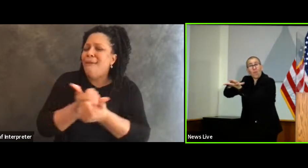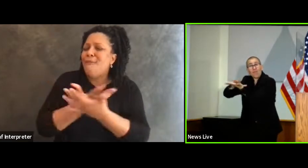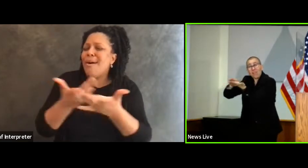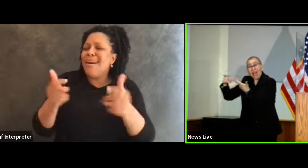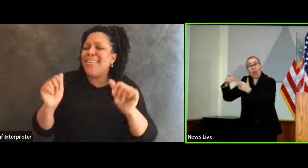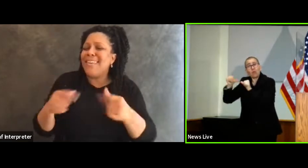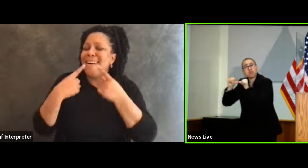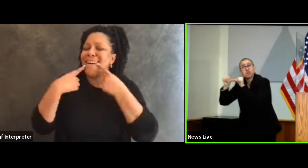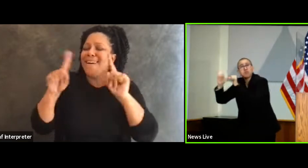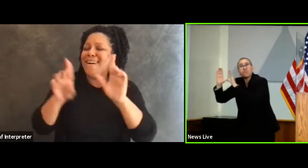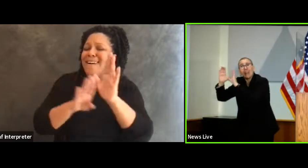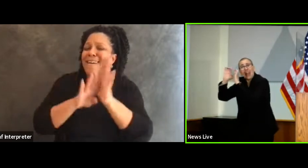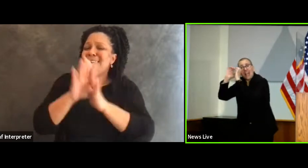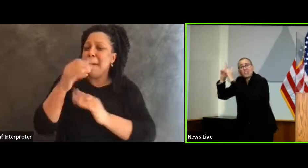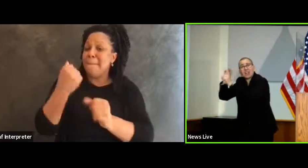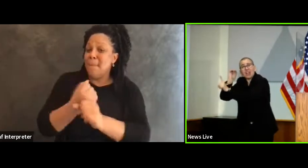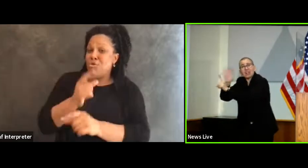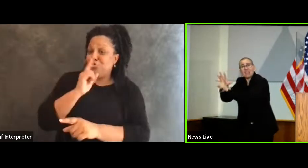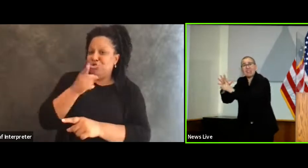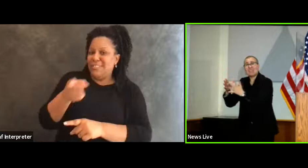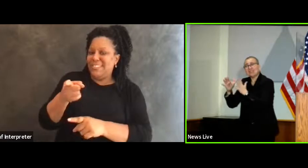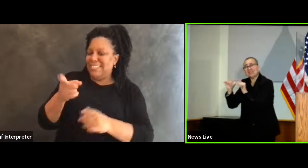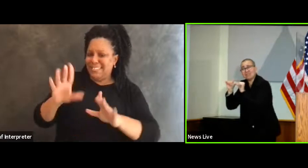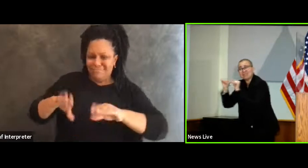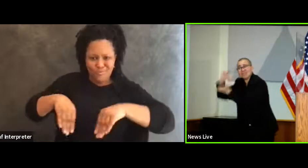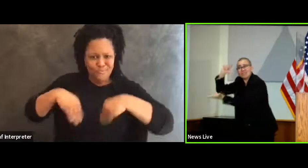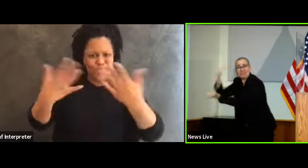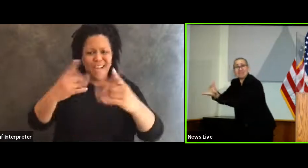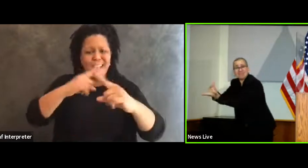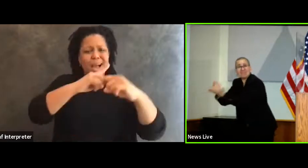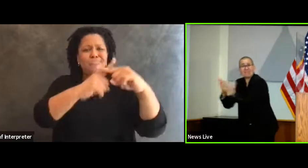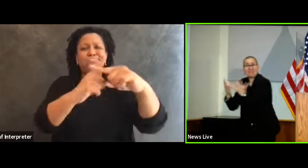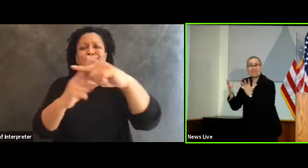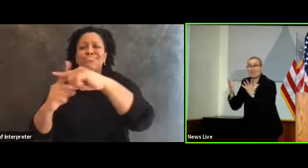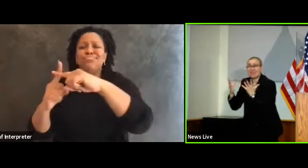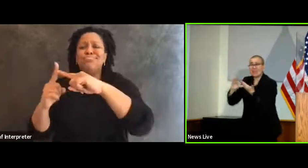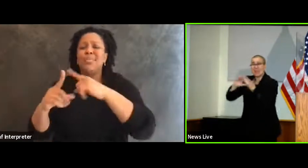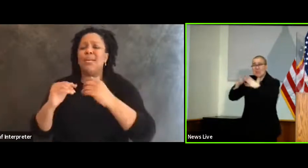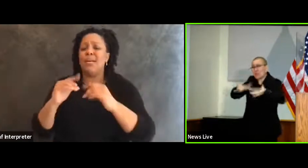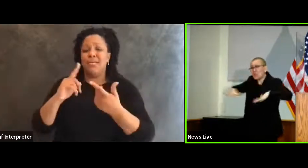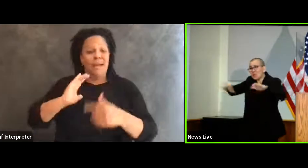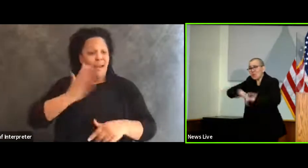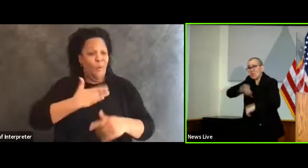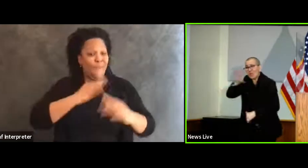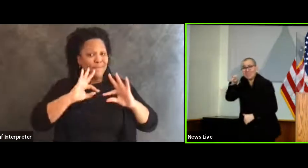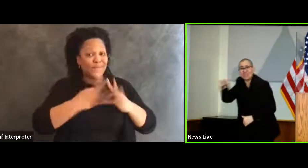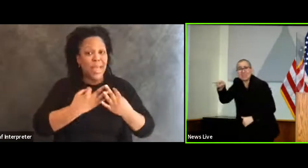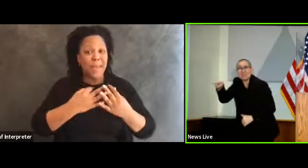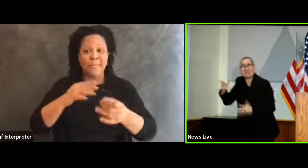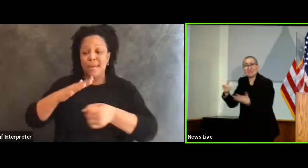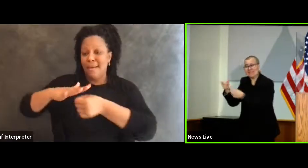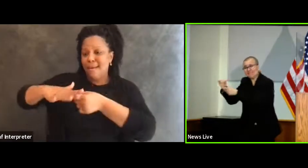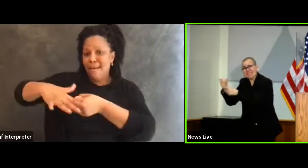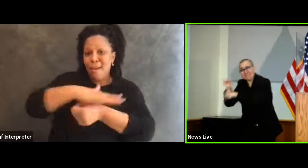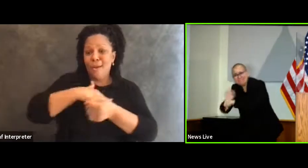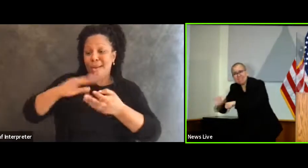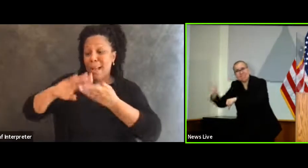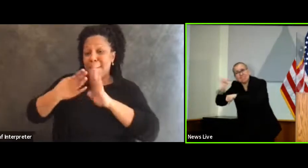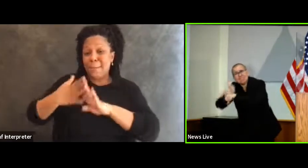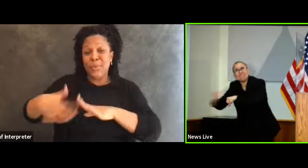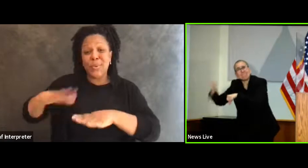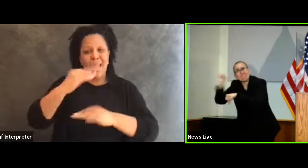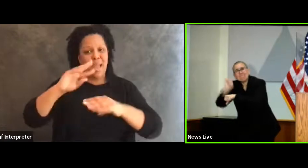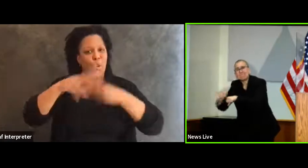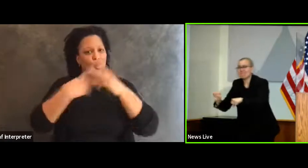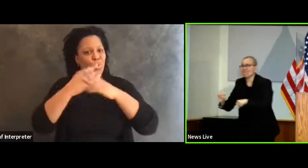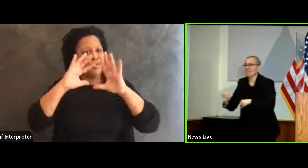positive contribution, not only to our family and neighborhood and community, but to the world. But there's a real threat that if